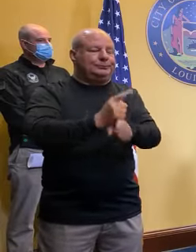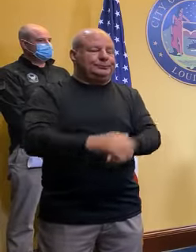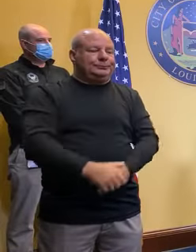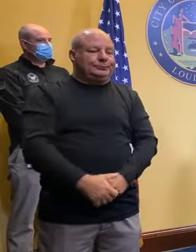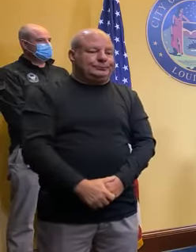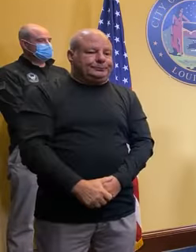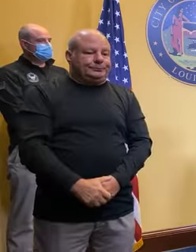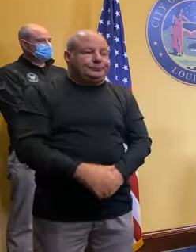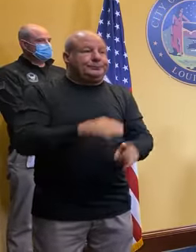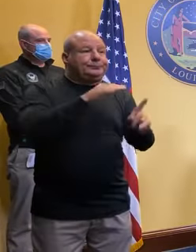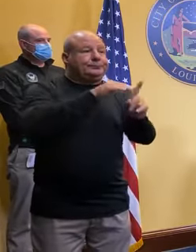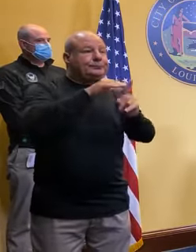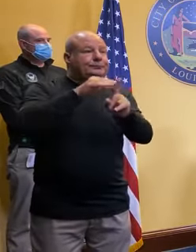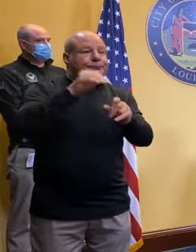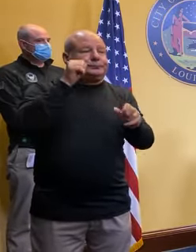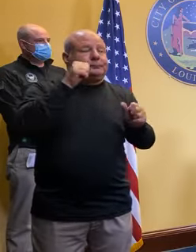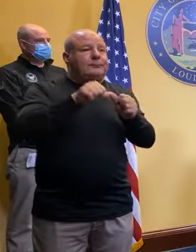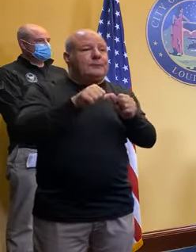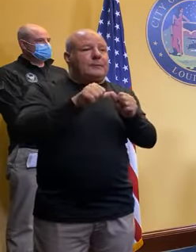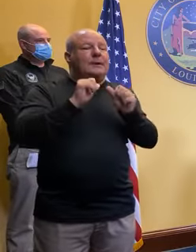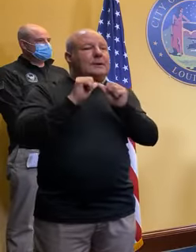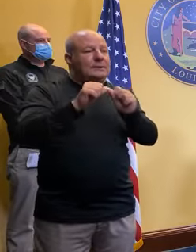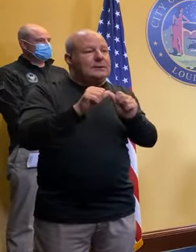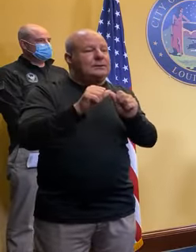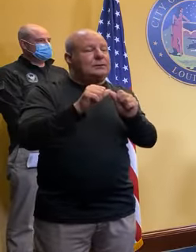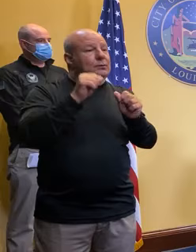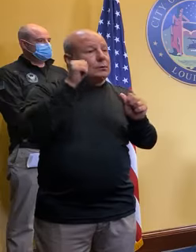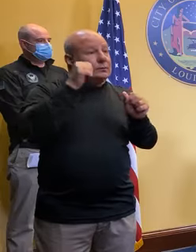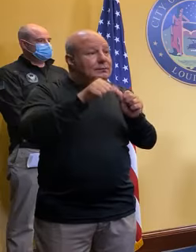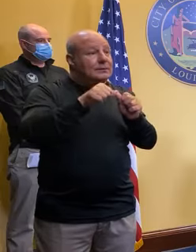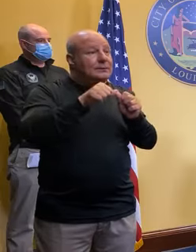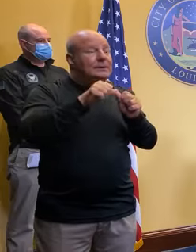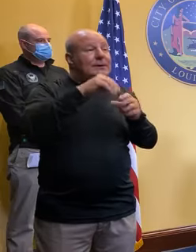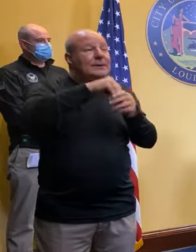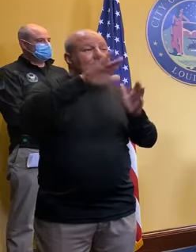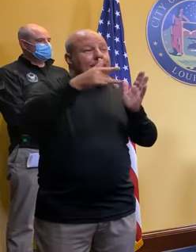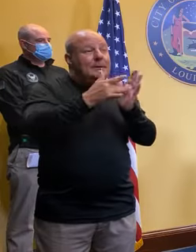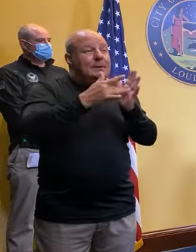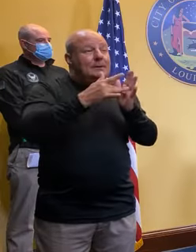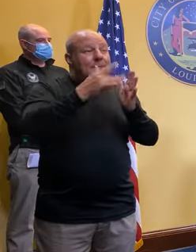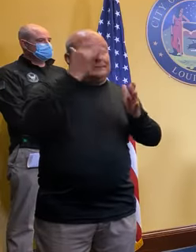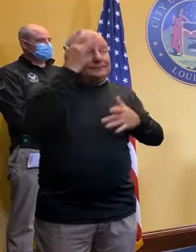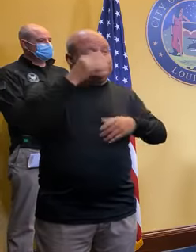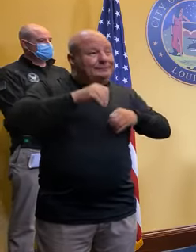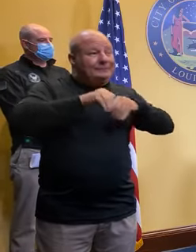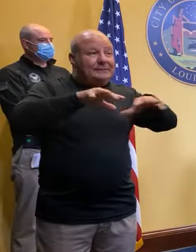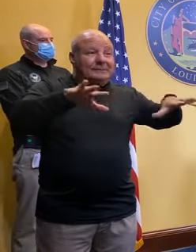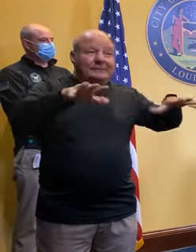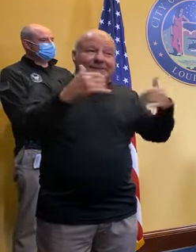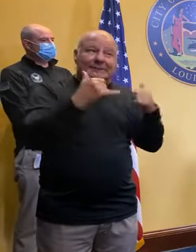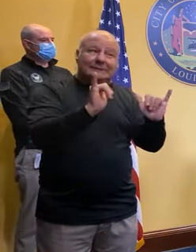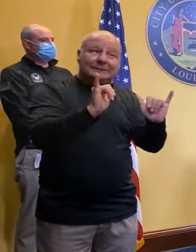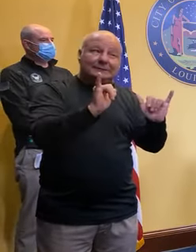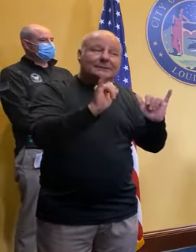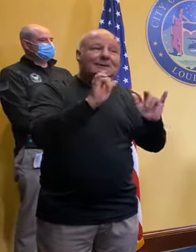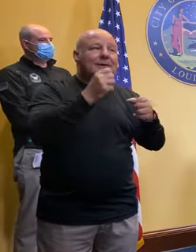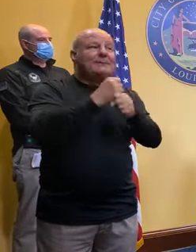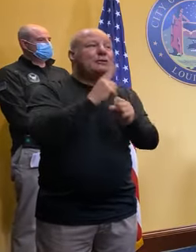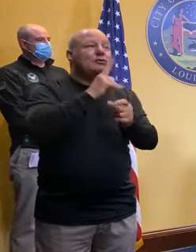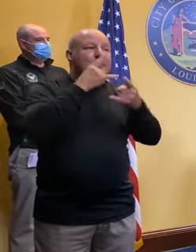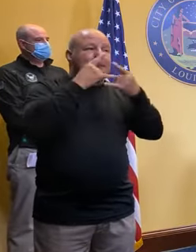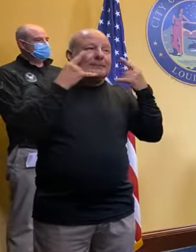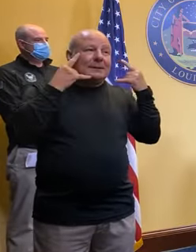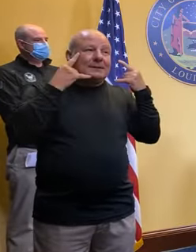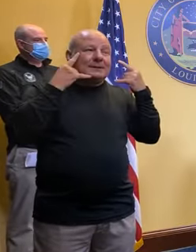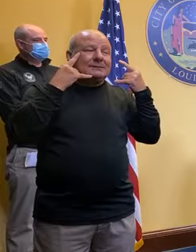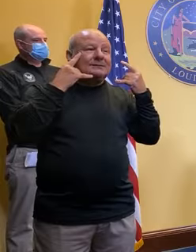Want to remind folks to continue to remember, we're in the midst of a pandemic. We need to ensure that we wear those masks, that